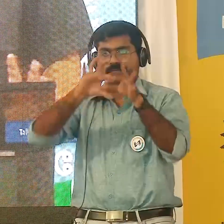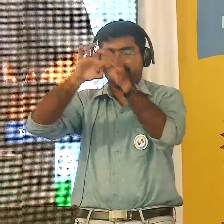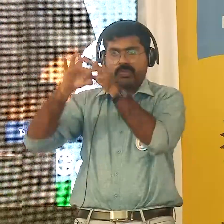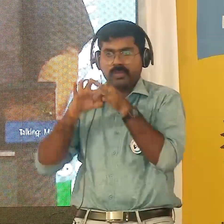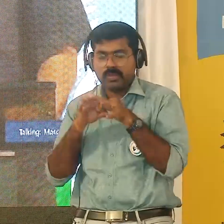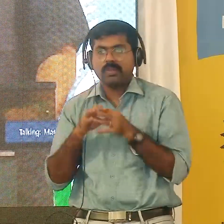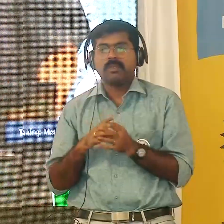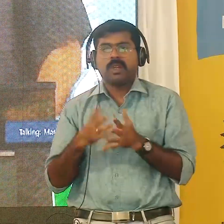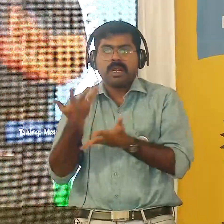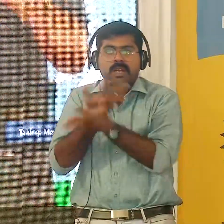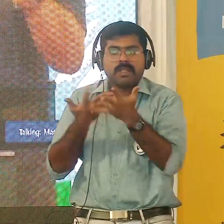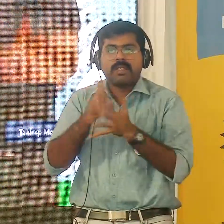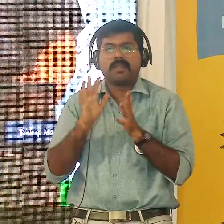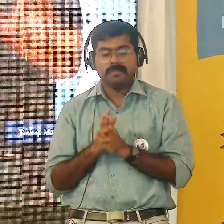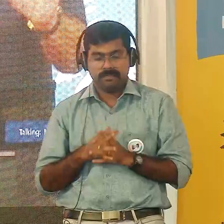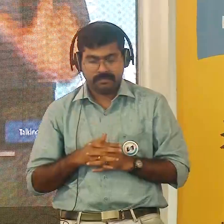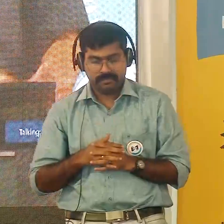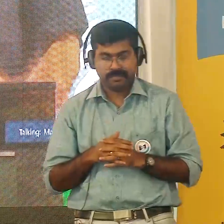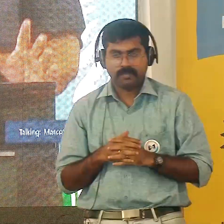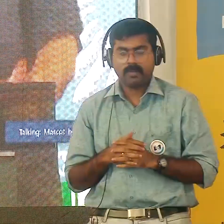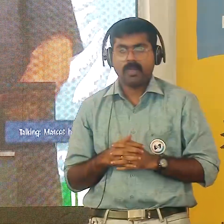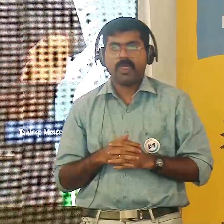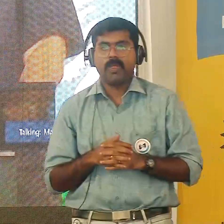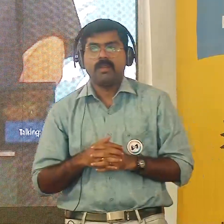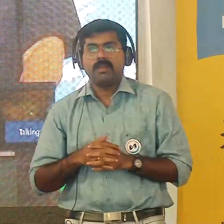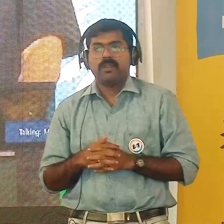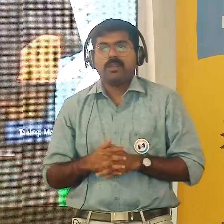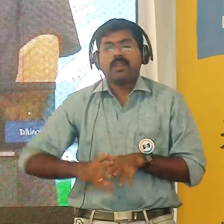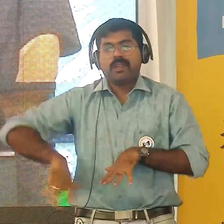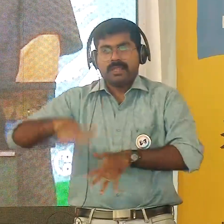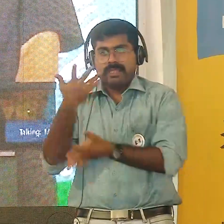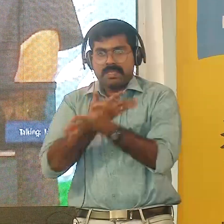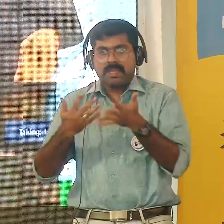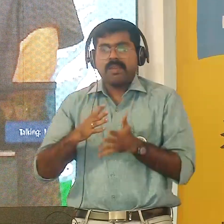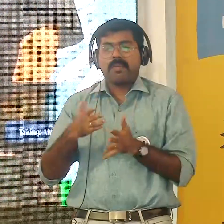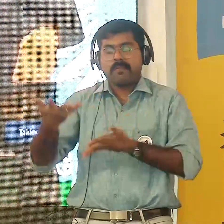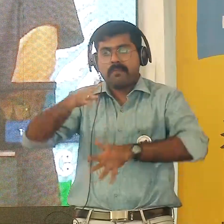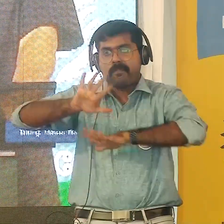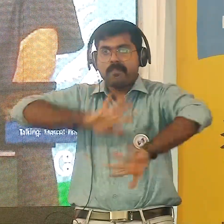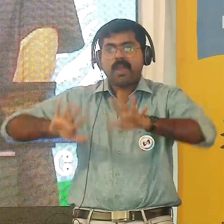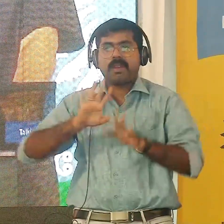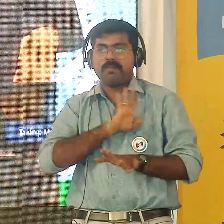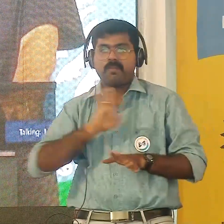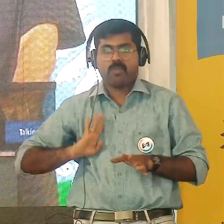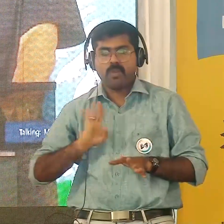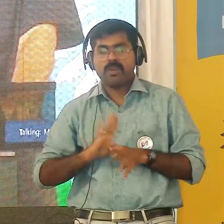involved in government policy. On that bit, we have formulated, the planning board formulated the